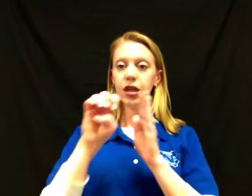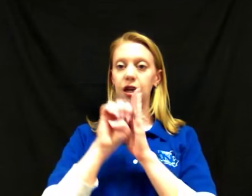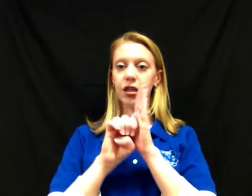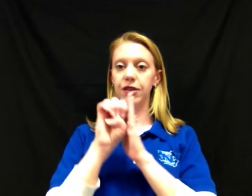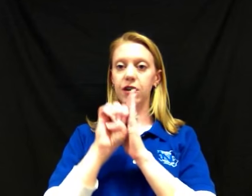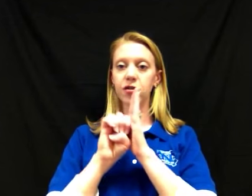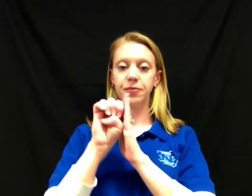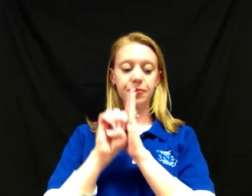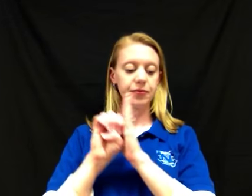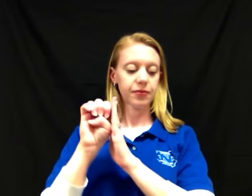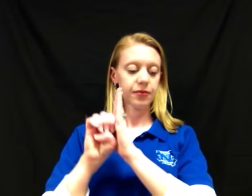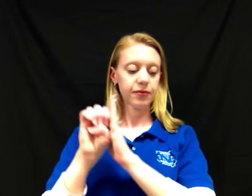Elevator.